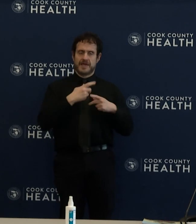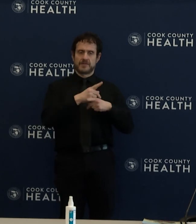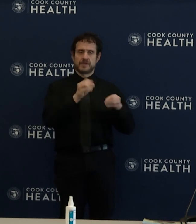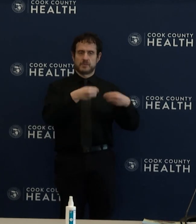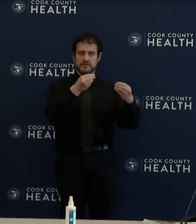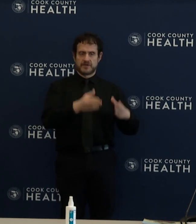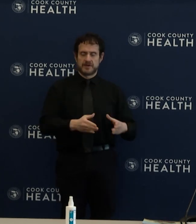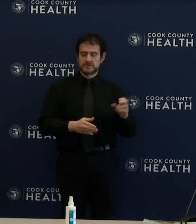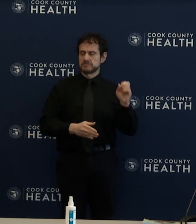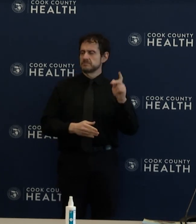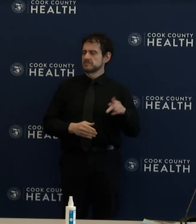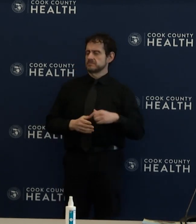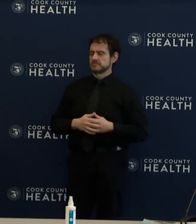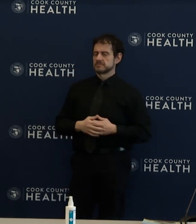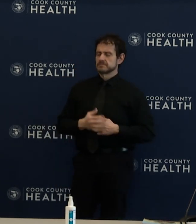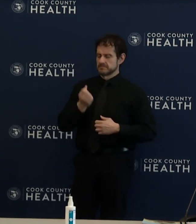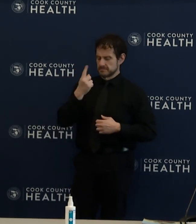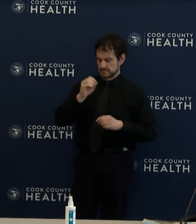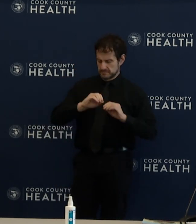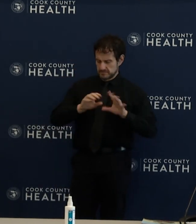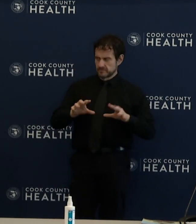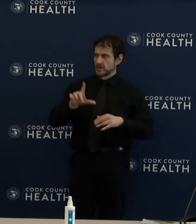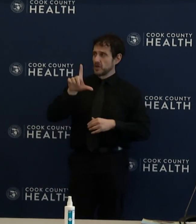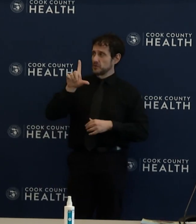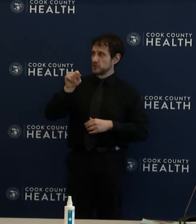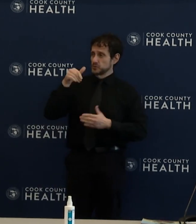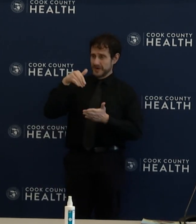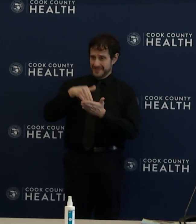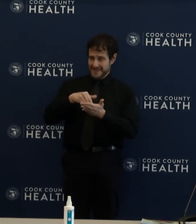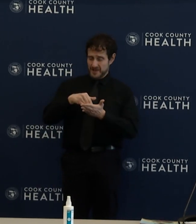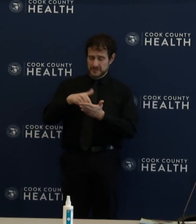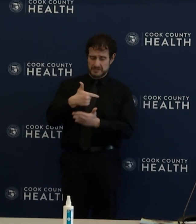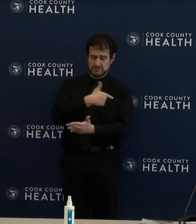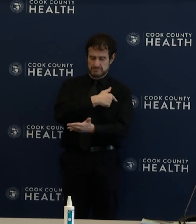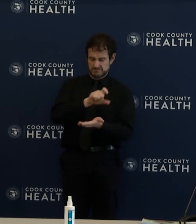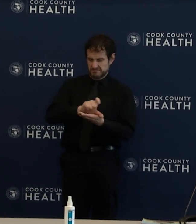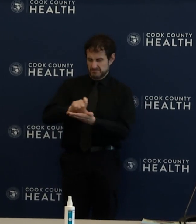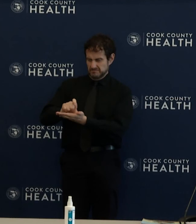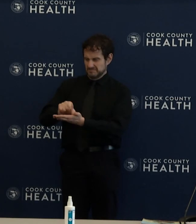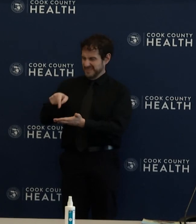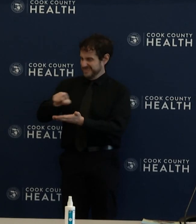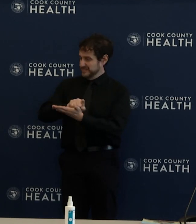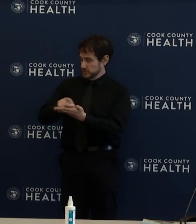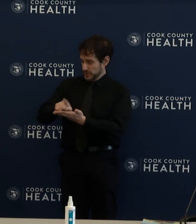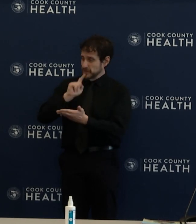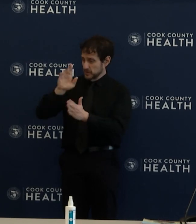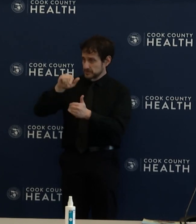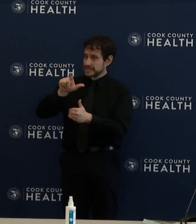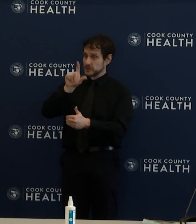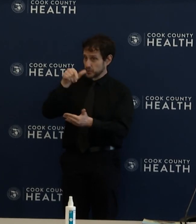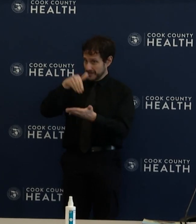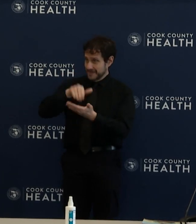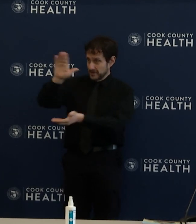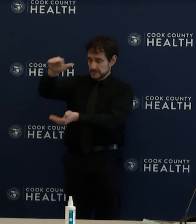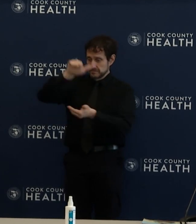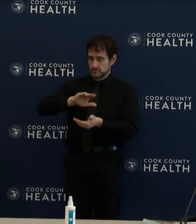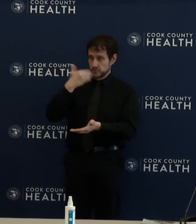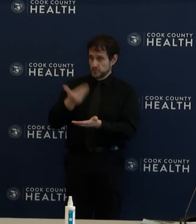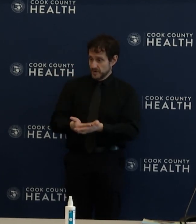Okay. And just to be clear, that 20,000 doses, is that this week that you're expecting those?